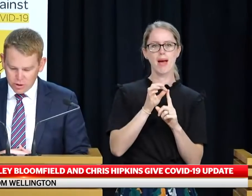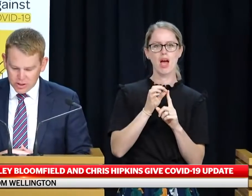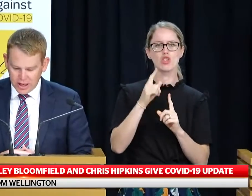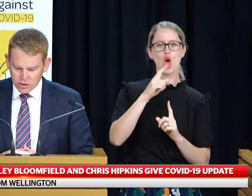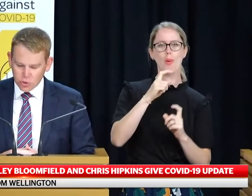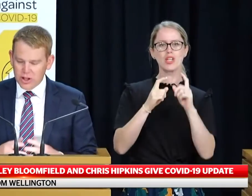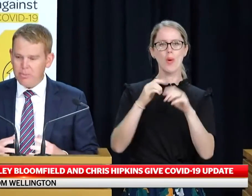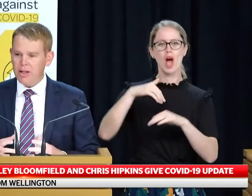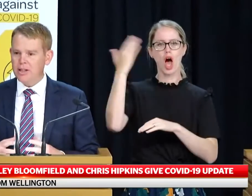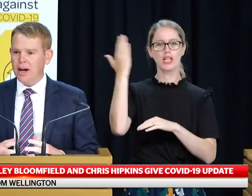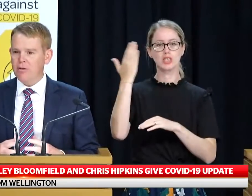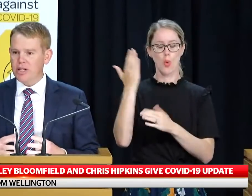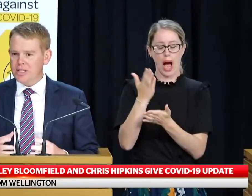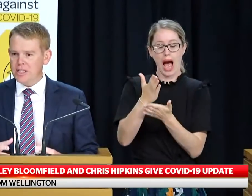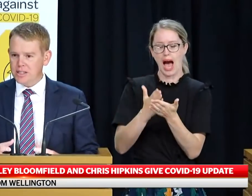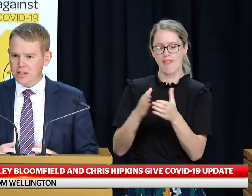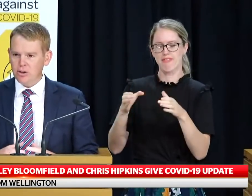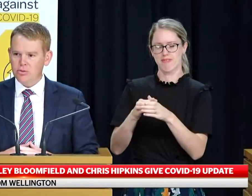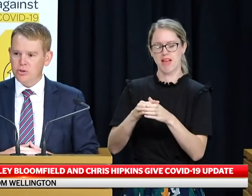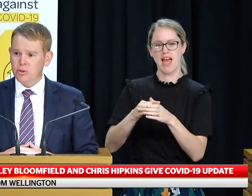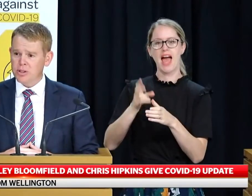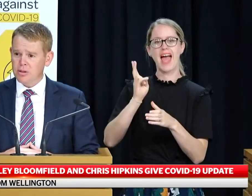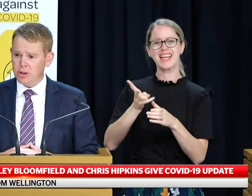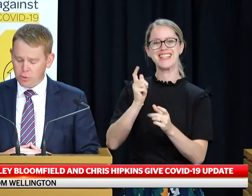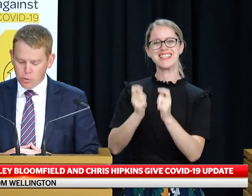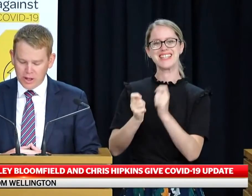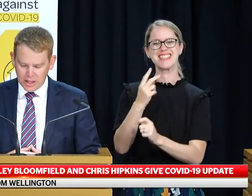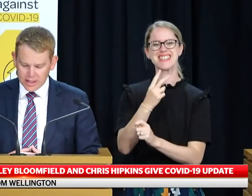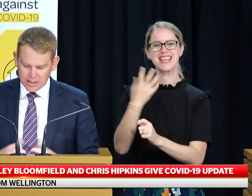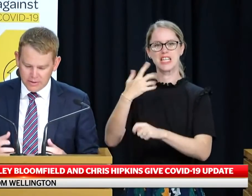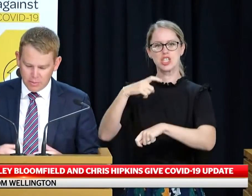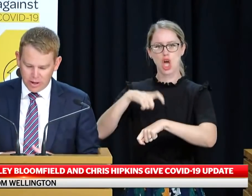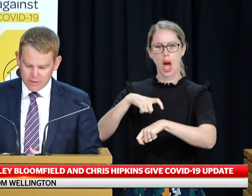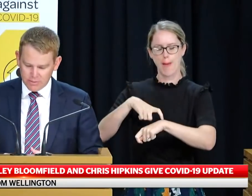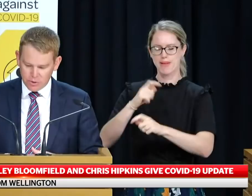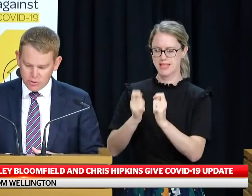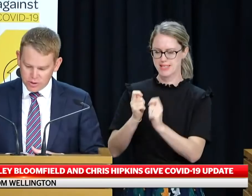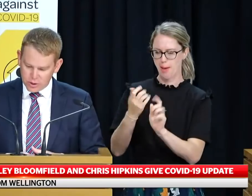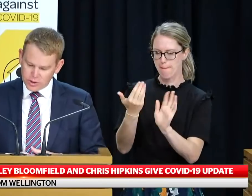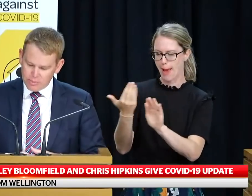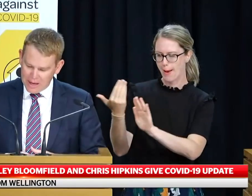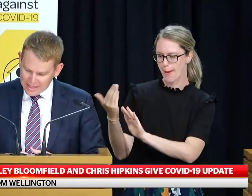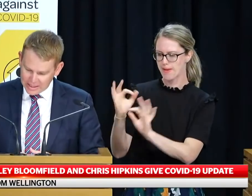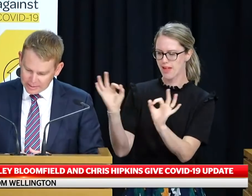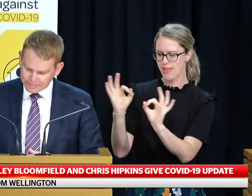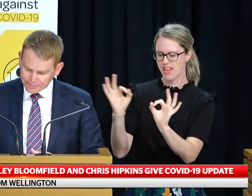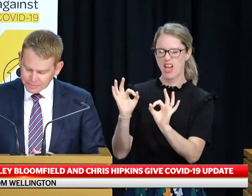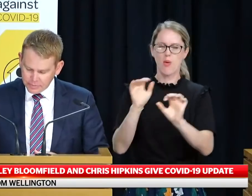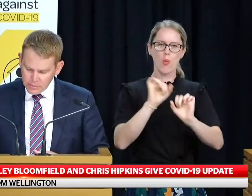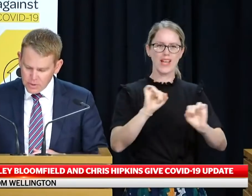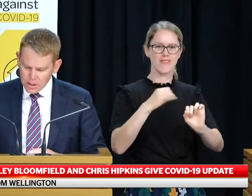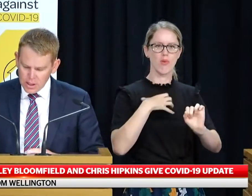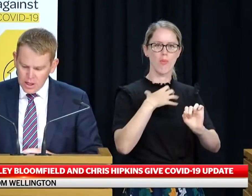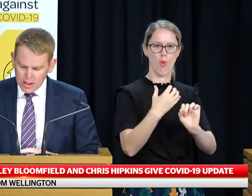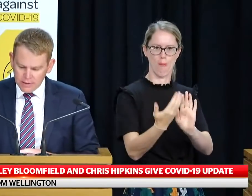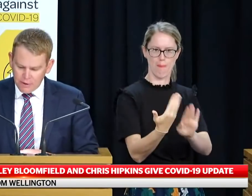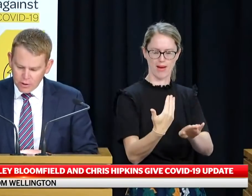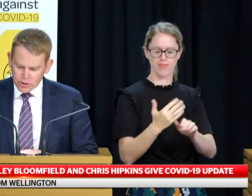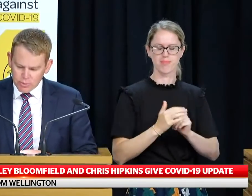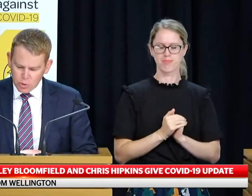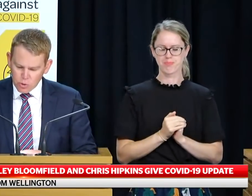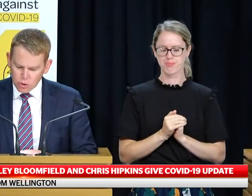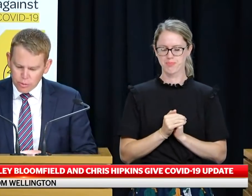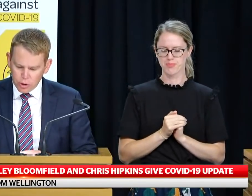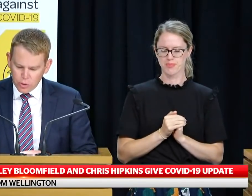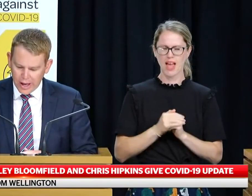School community has already been retested. Those results that are in have all been negative, and we have some further results pending. The